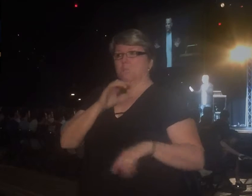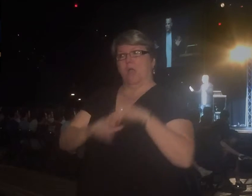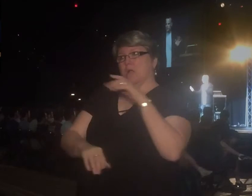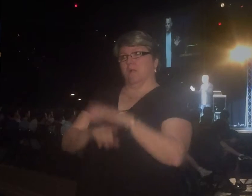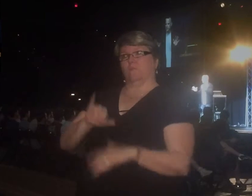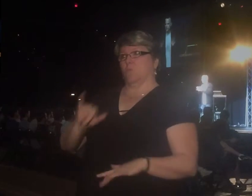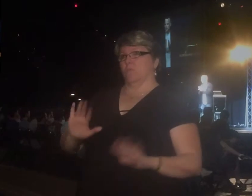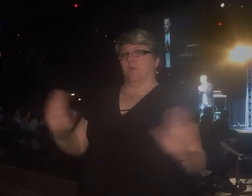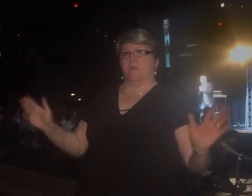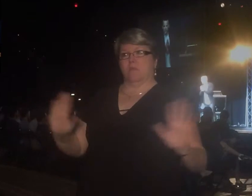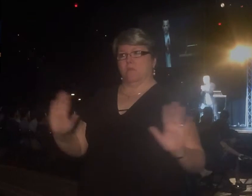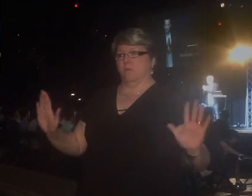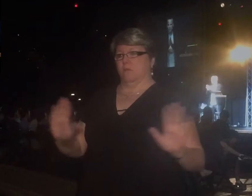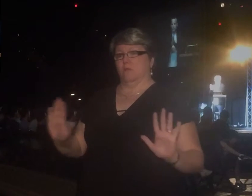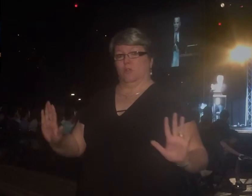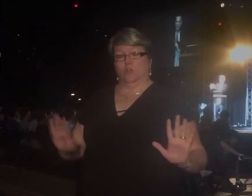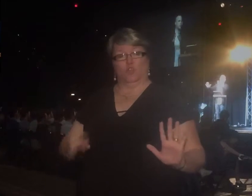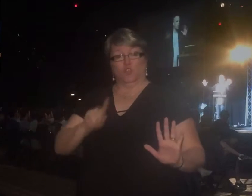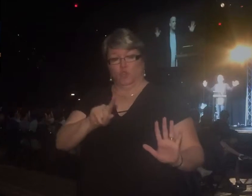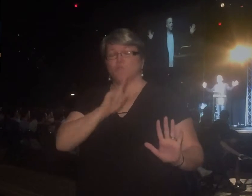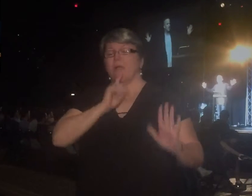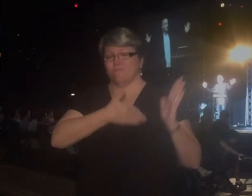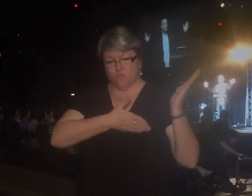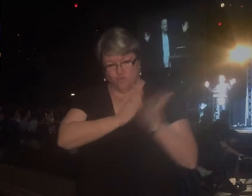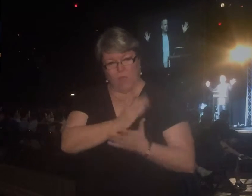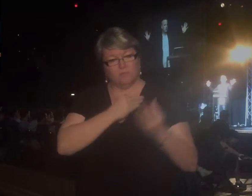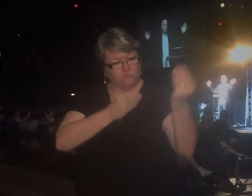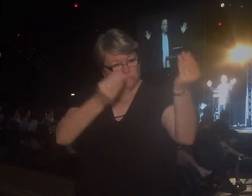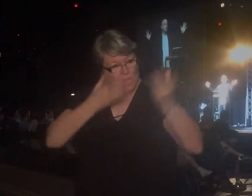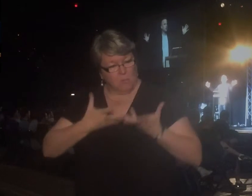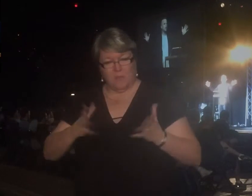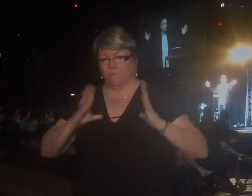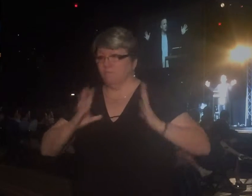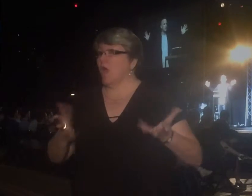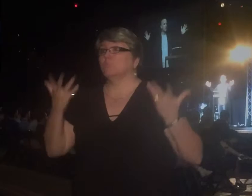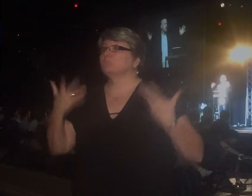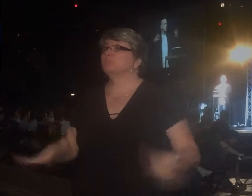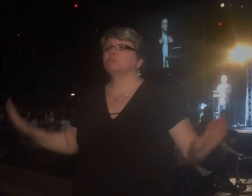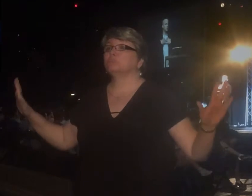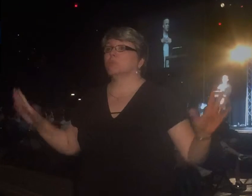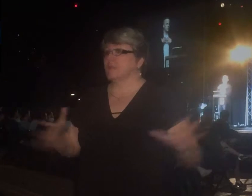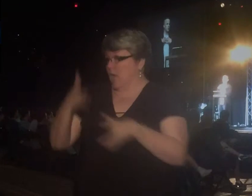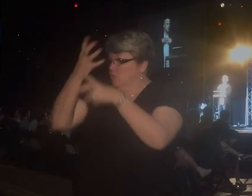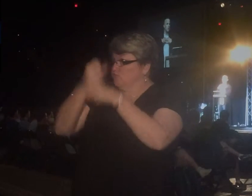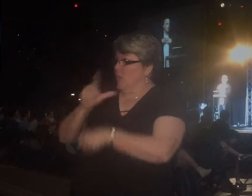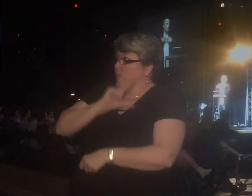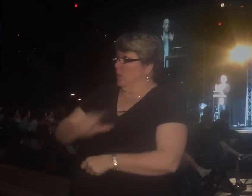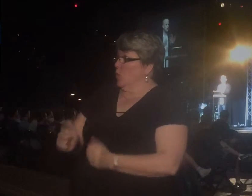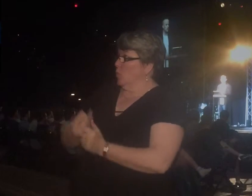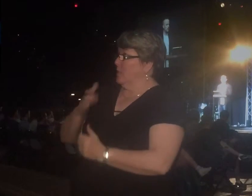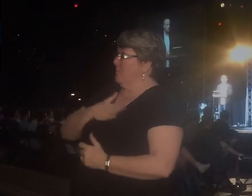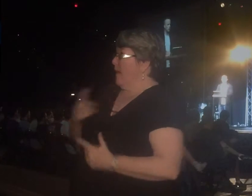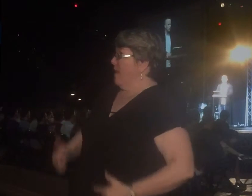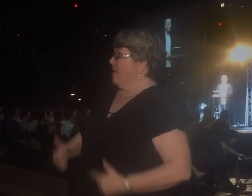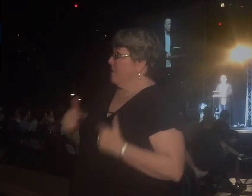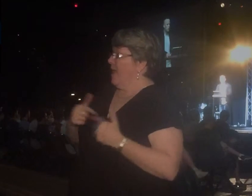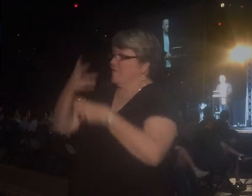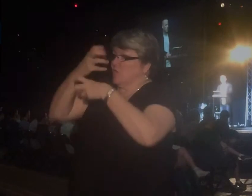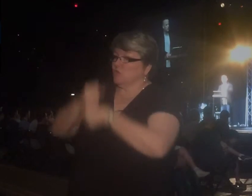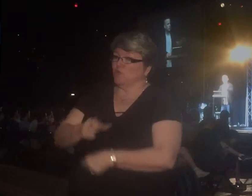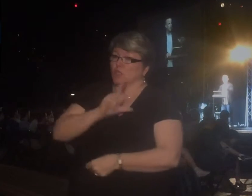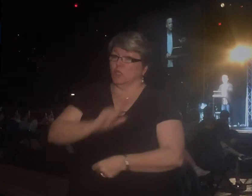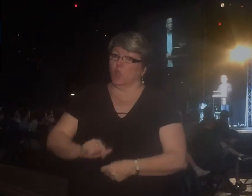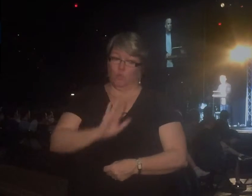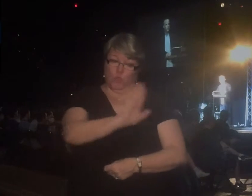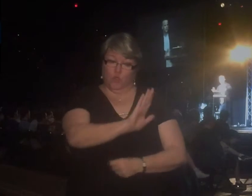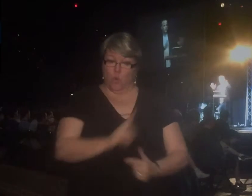say, hey, I'm not comfortable with this, you have every right to say that to me, and we're done. And I trust the Lord with my life, and I trust the